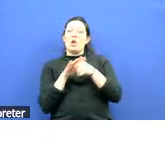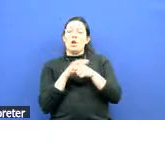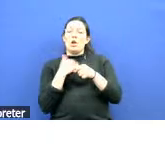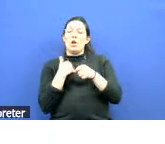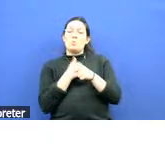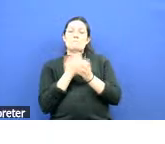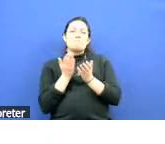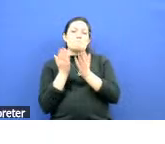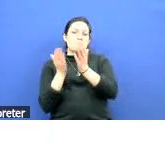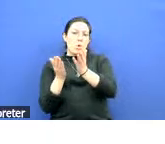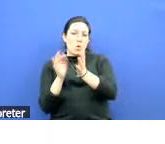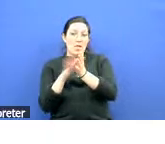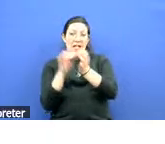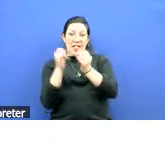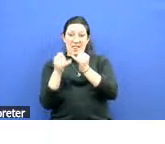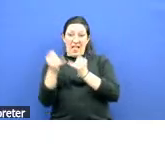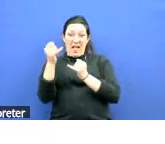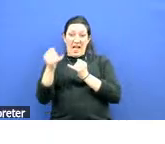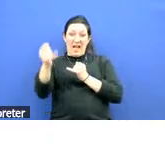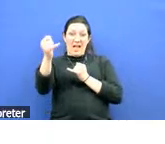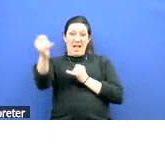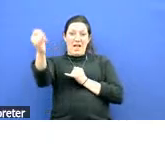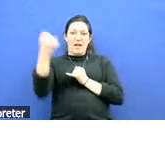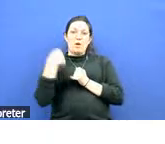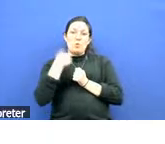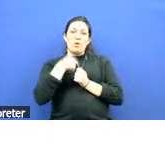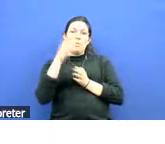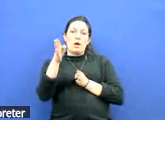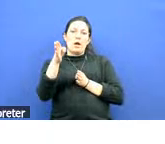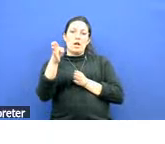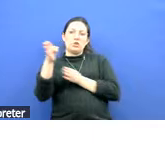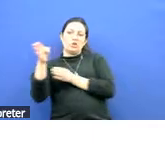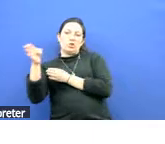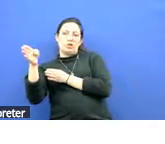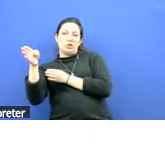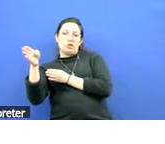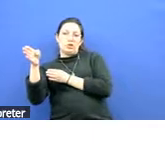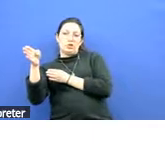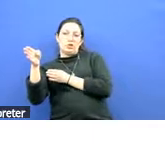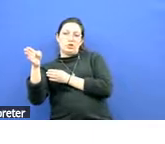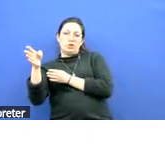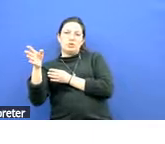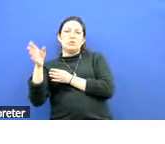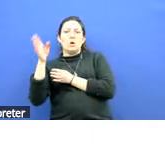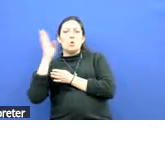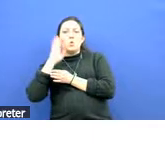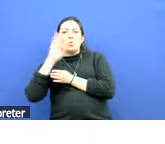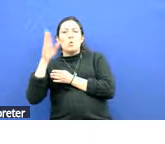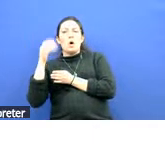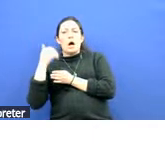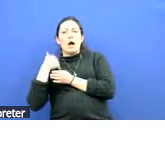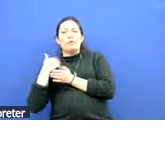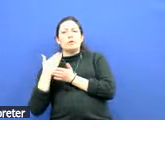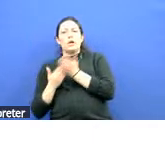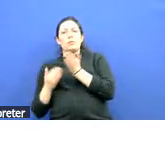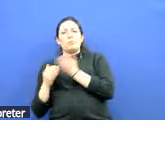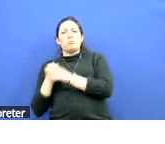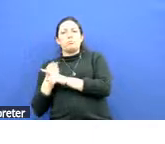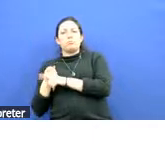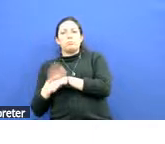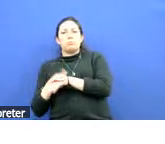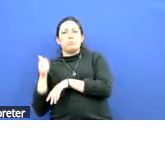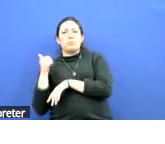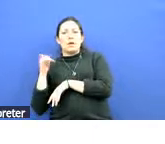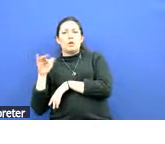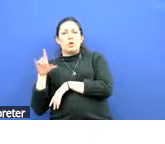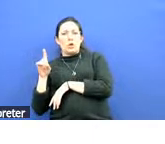shift the line outside. We'd still be impacting and have easements on some of the backyards through that community, but utilizing that